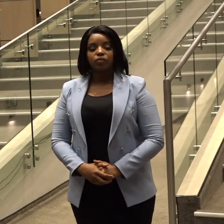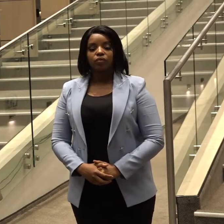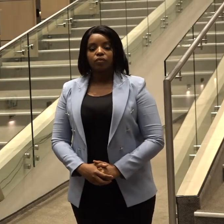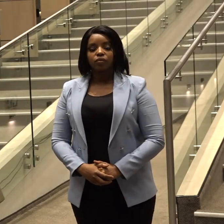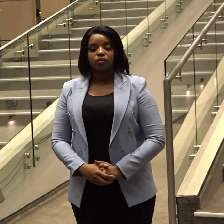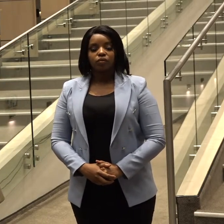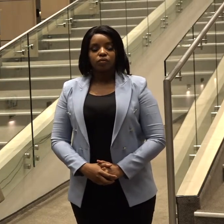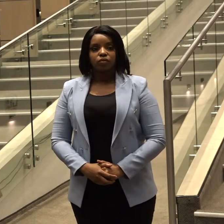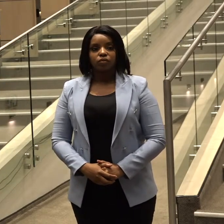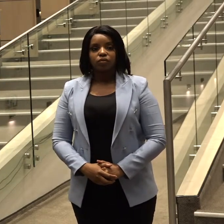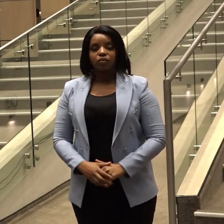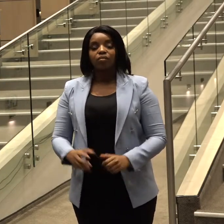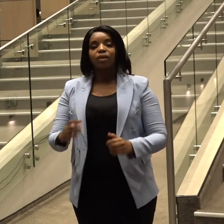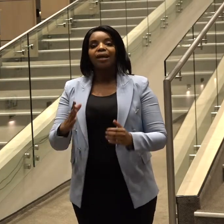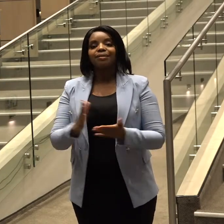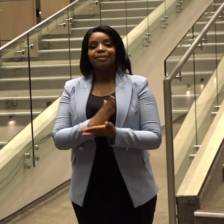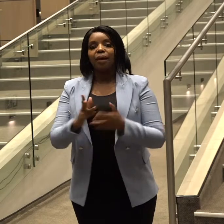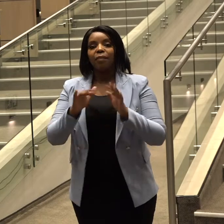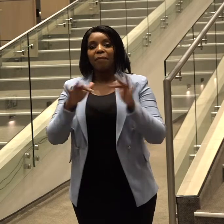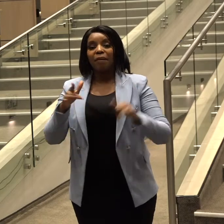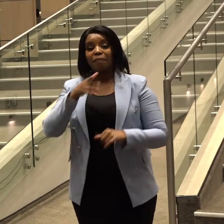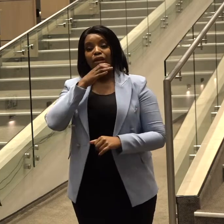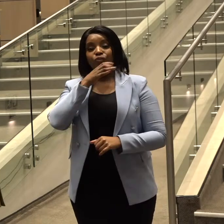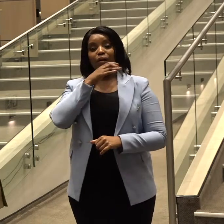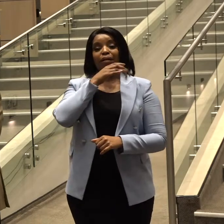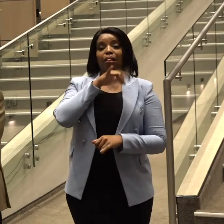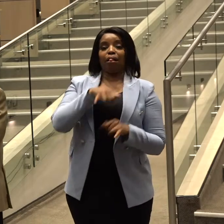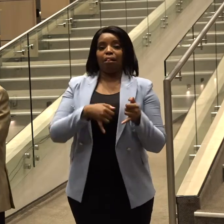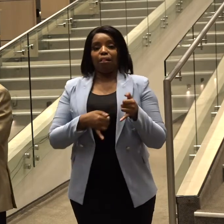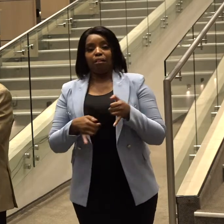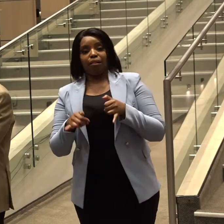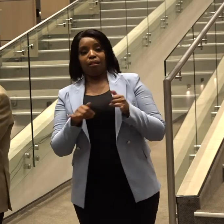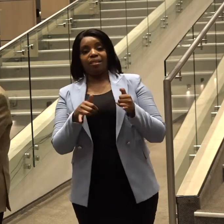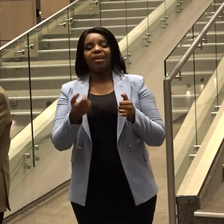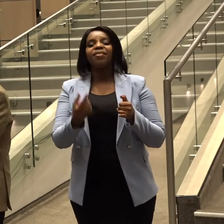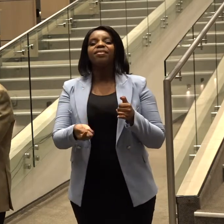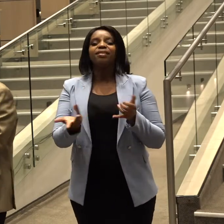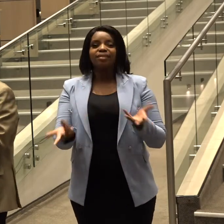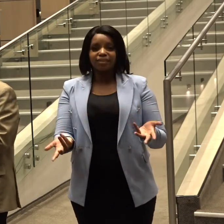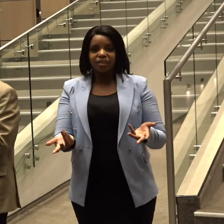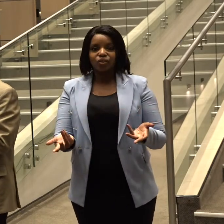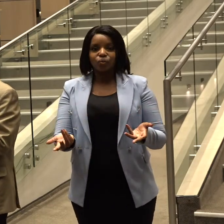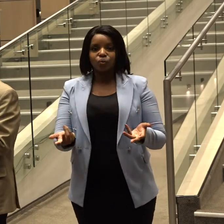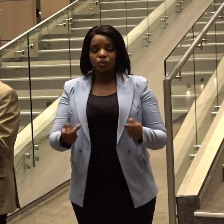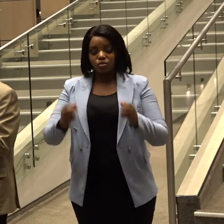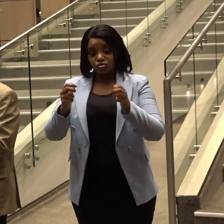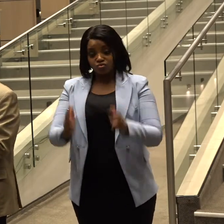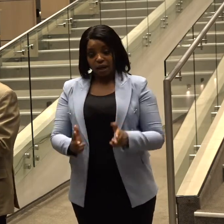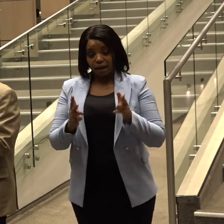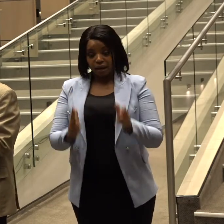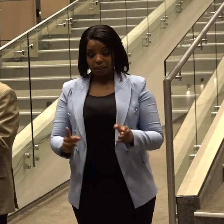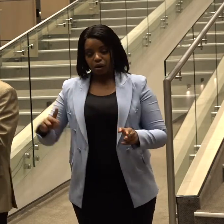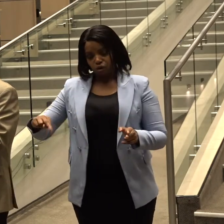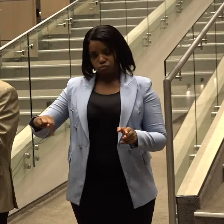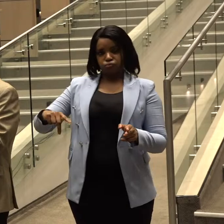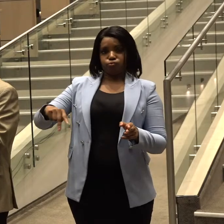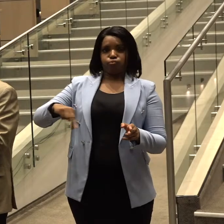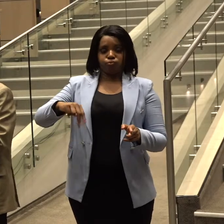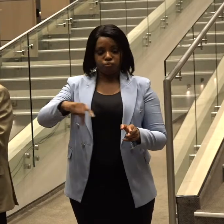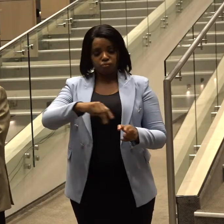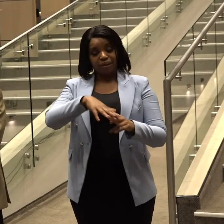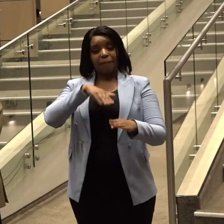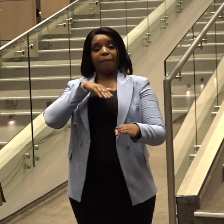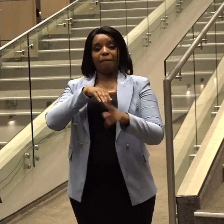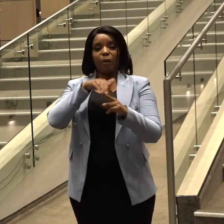one too many they cross across the railway line and they get knocked down